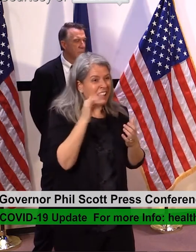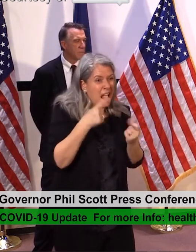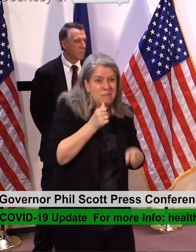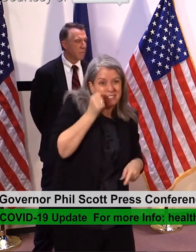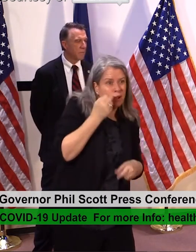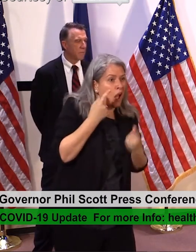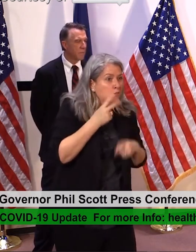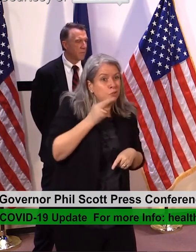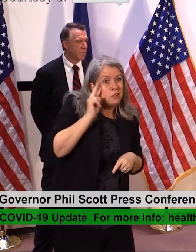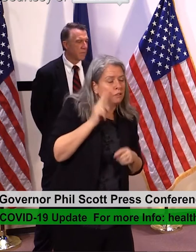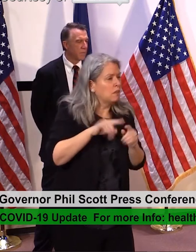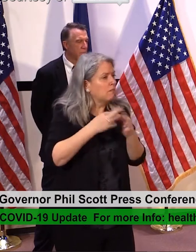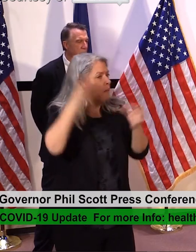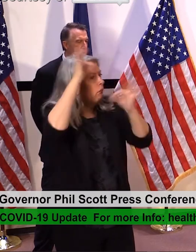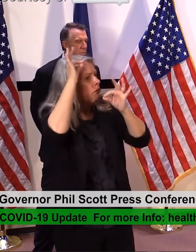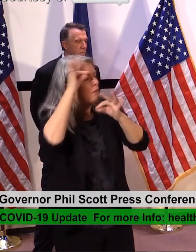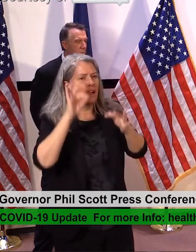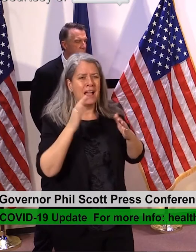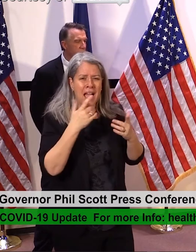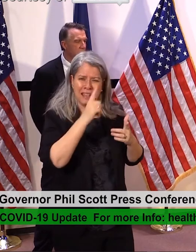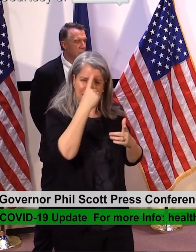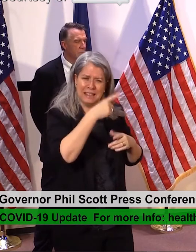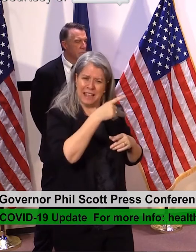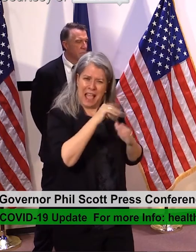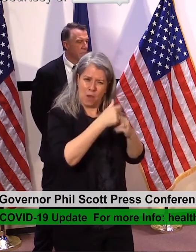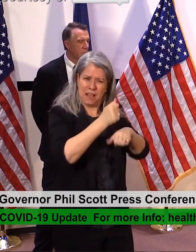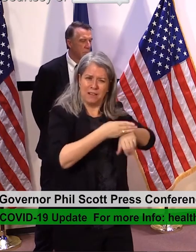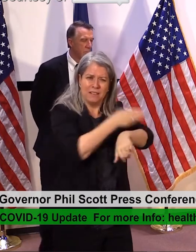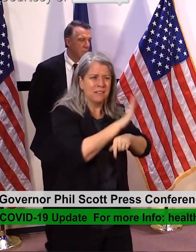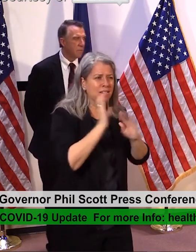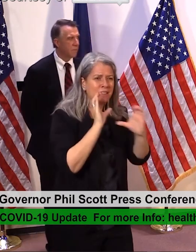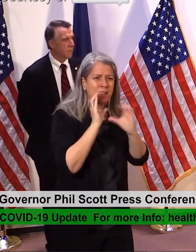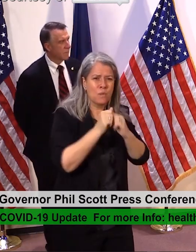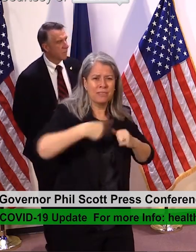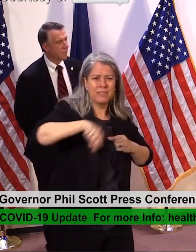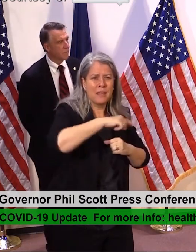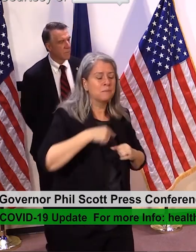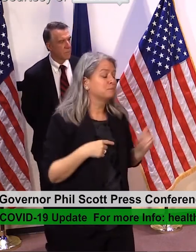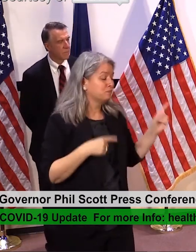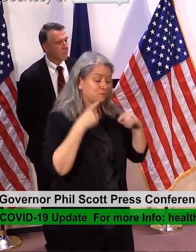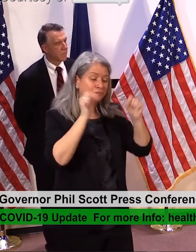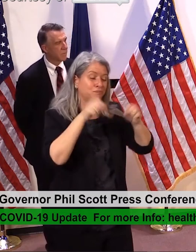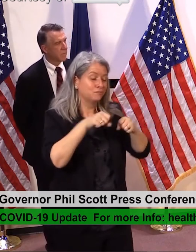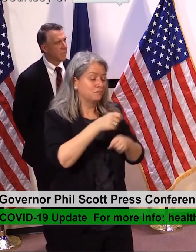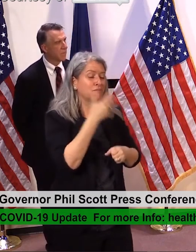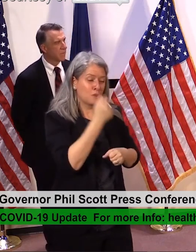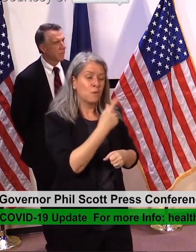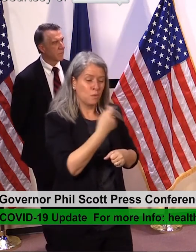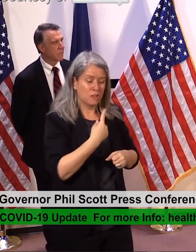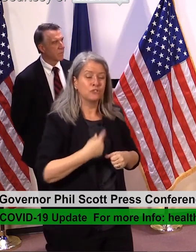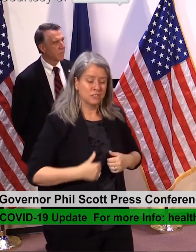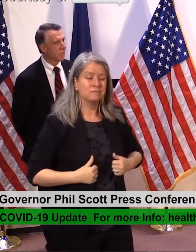yesterday or the day before? How are you communicating with them? That's a great question, and I'm glad